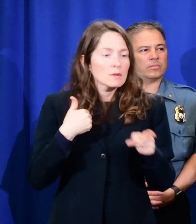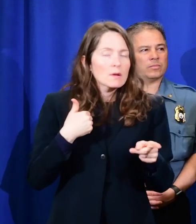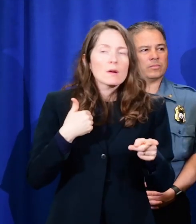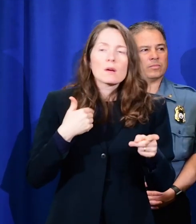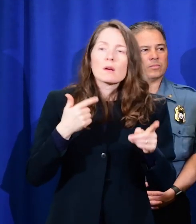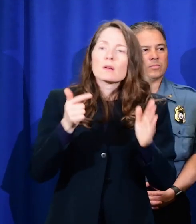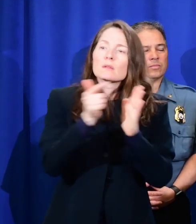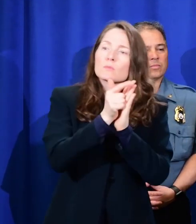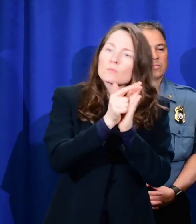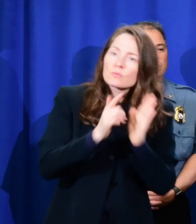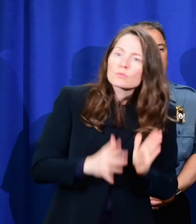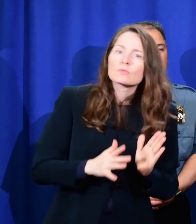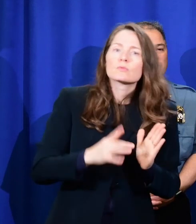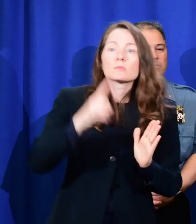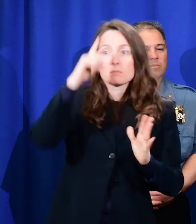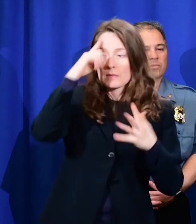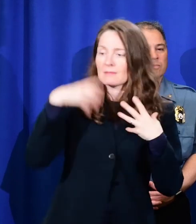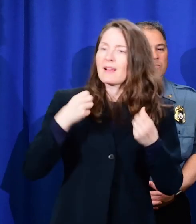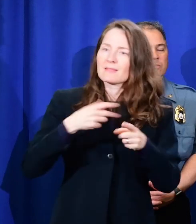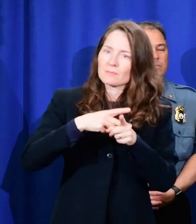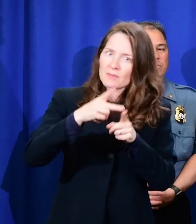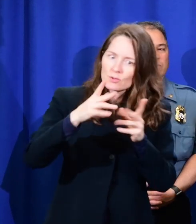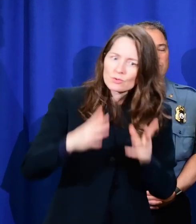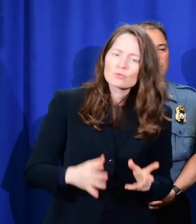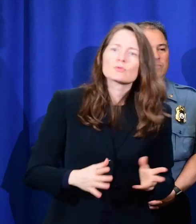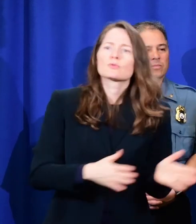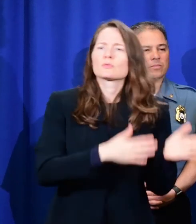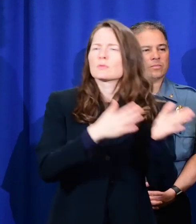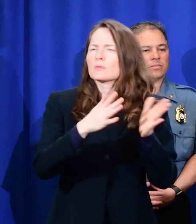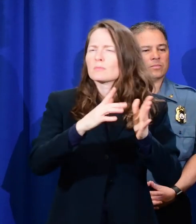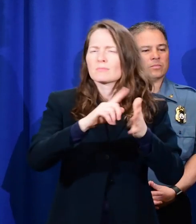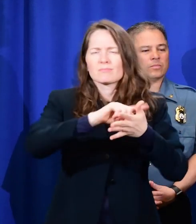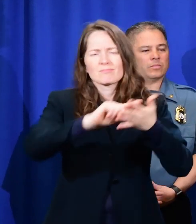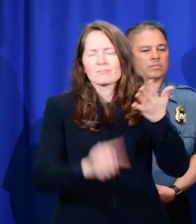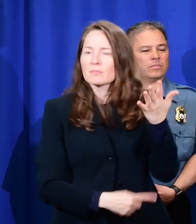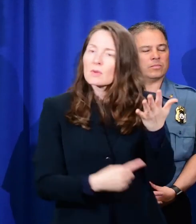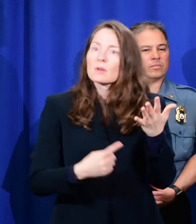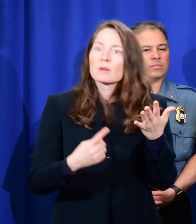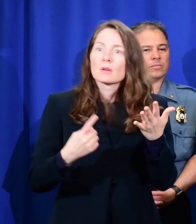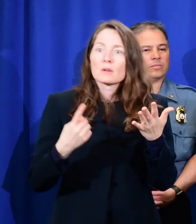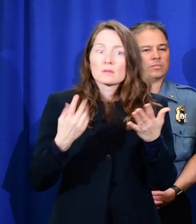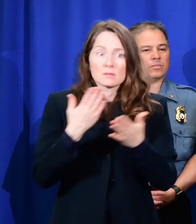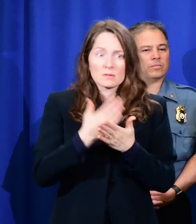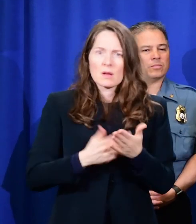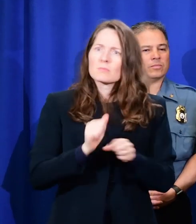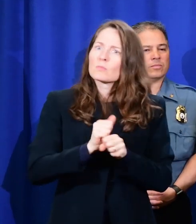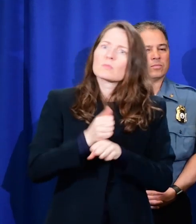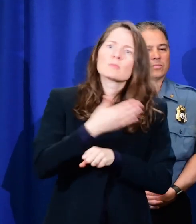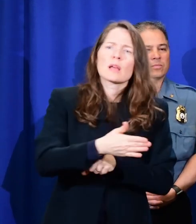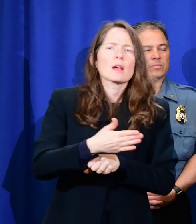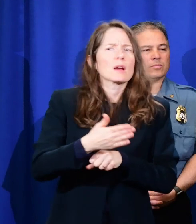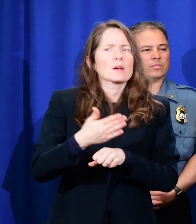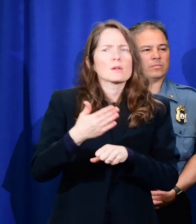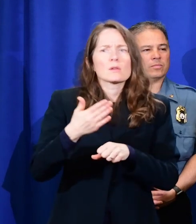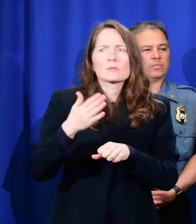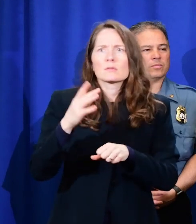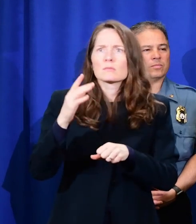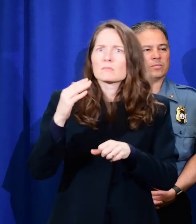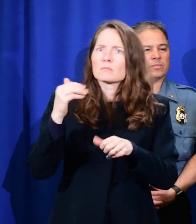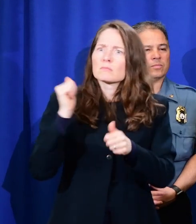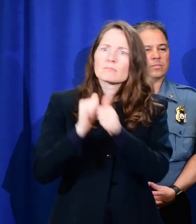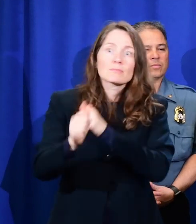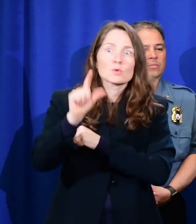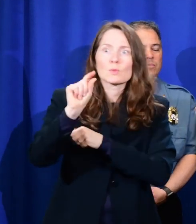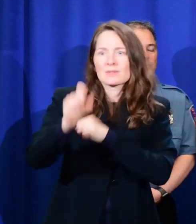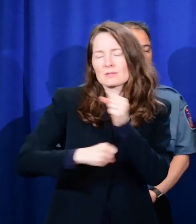health professionals who have spent upwards of 20 years participating in the CAC's mission. That level of dedication and that decision